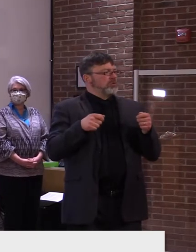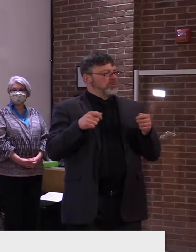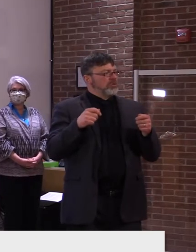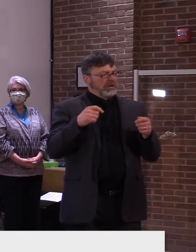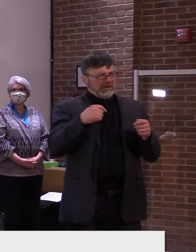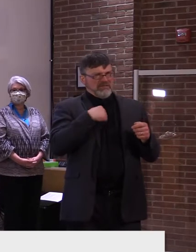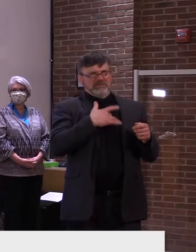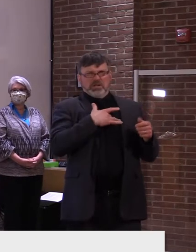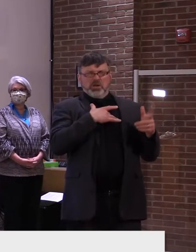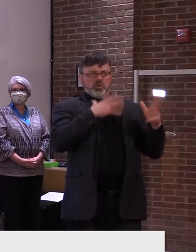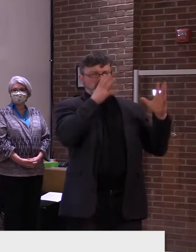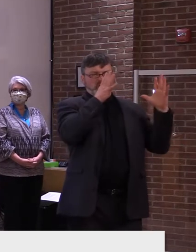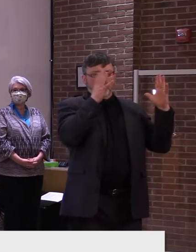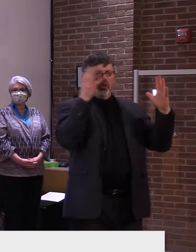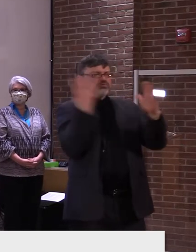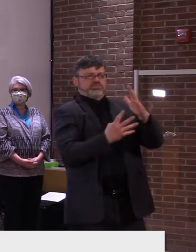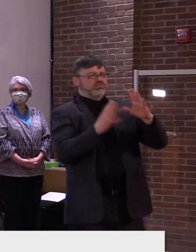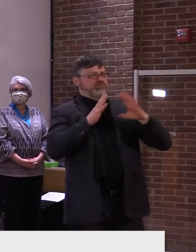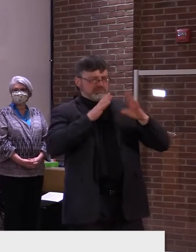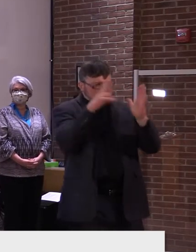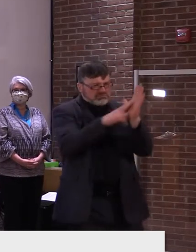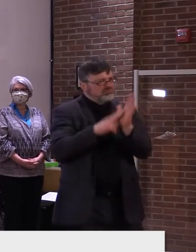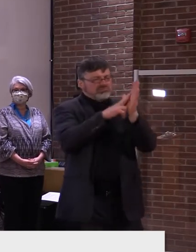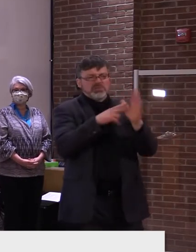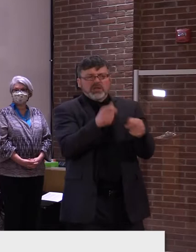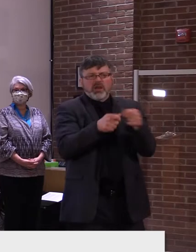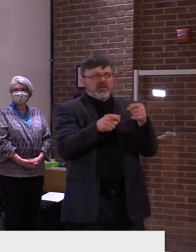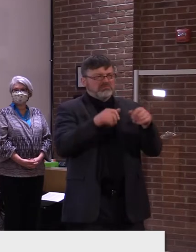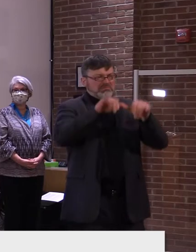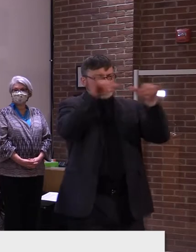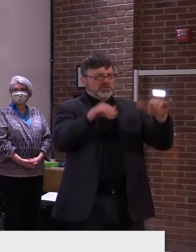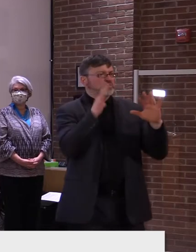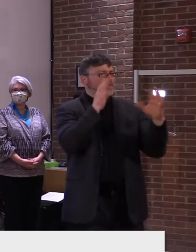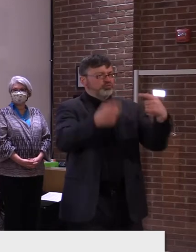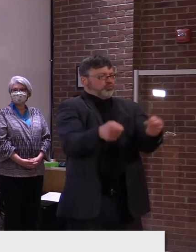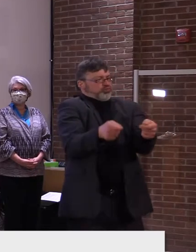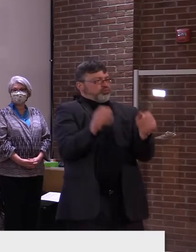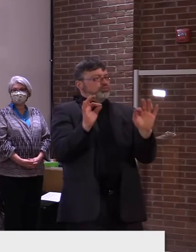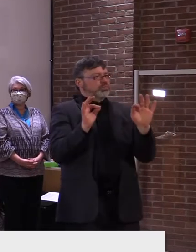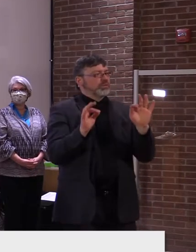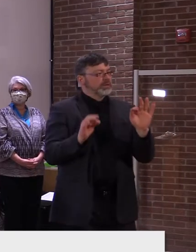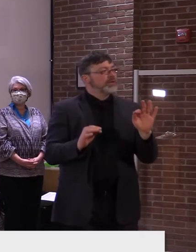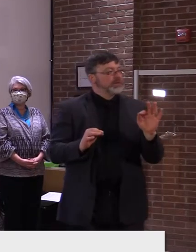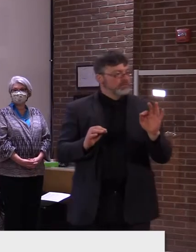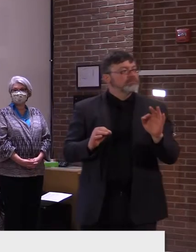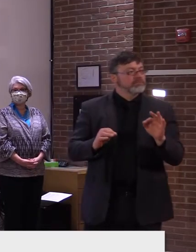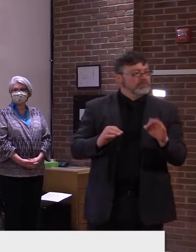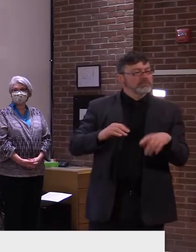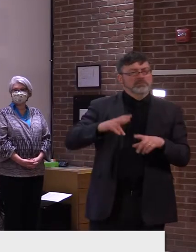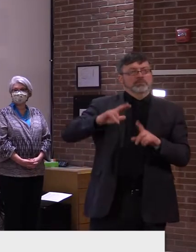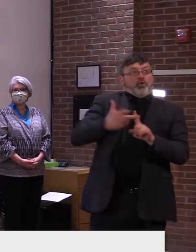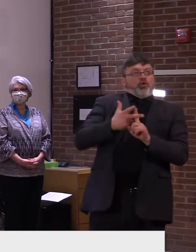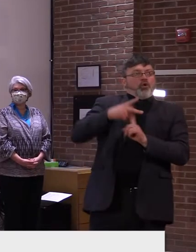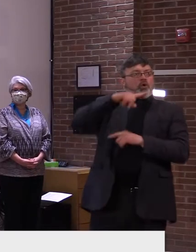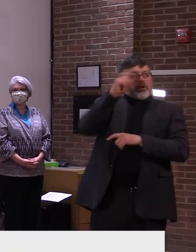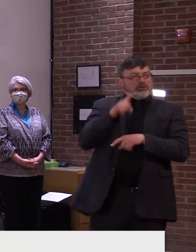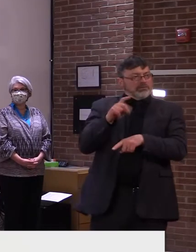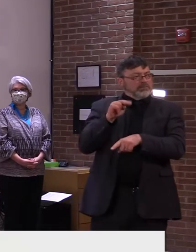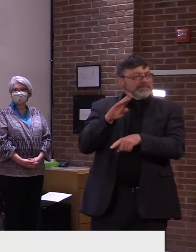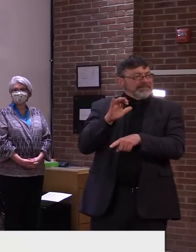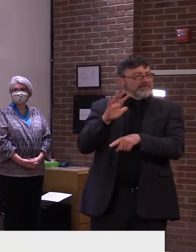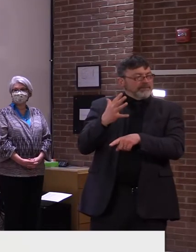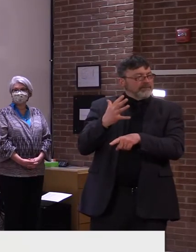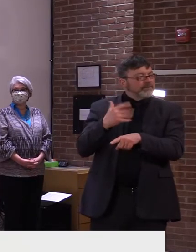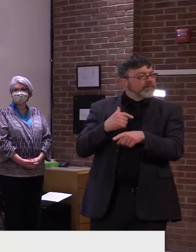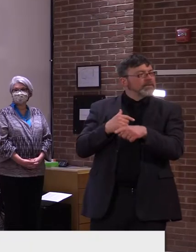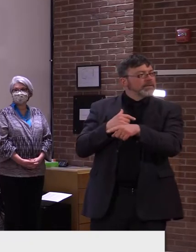All right. Finally, I did get a viewer question asking if the administration plans to bring back the travel map